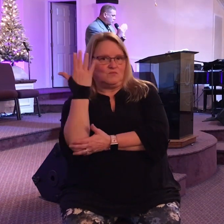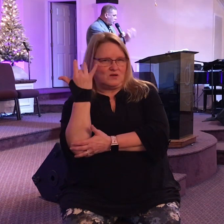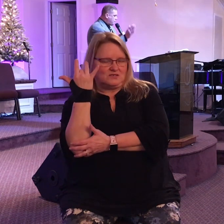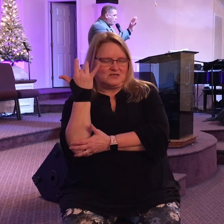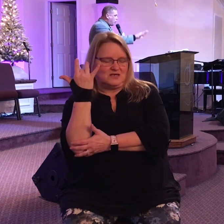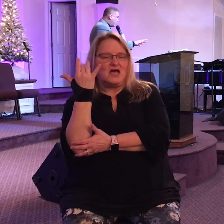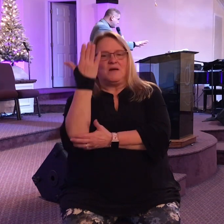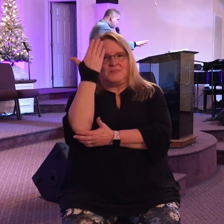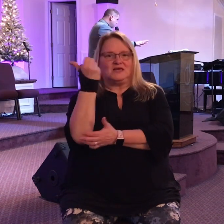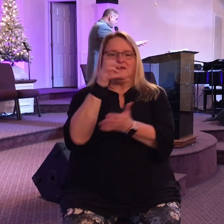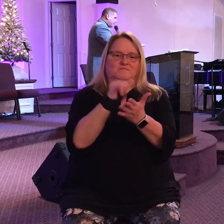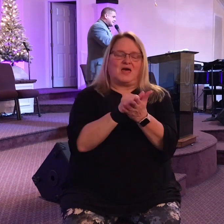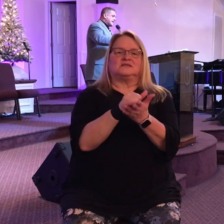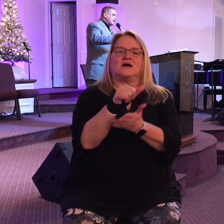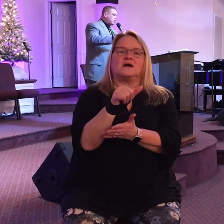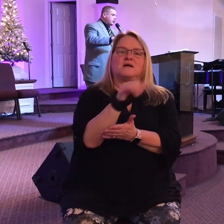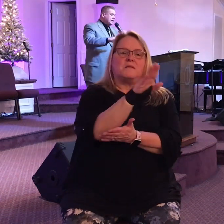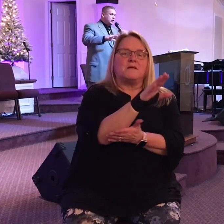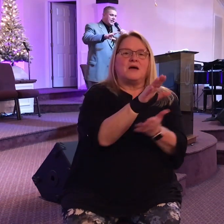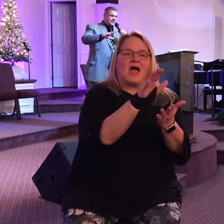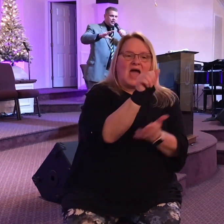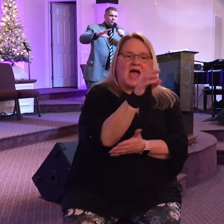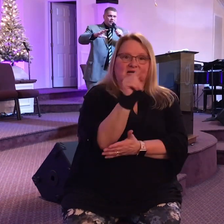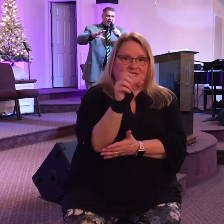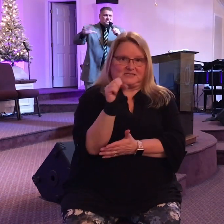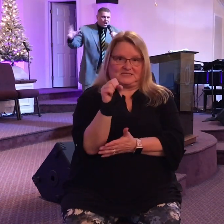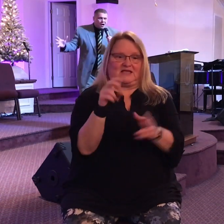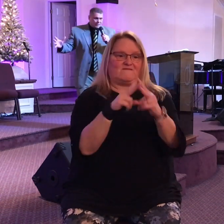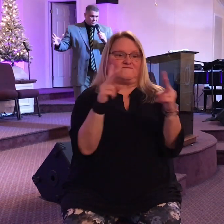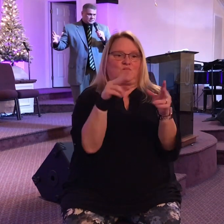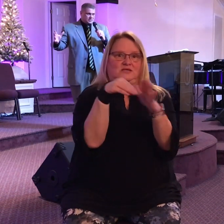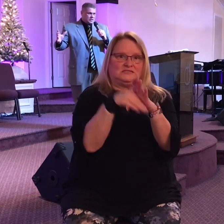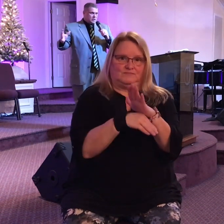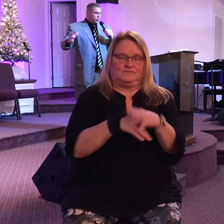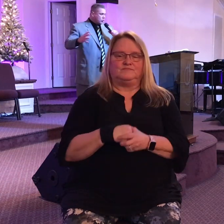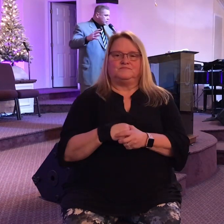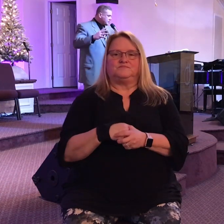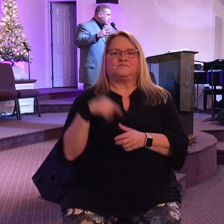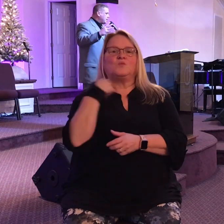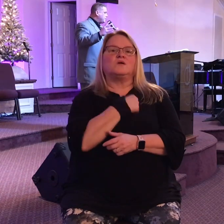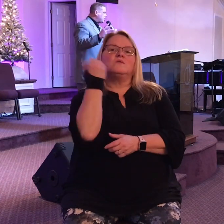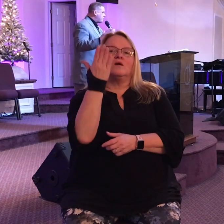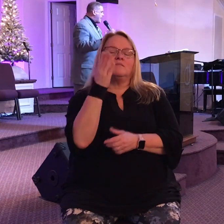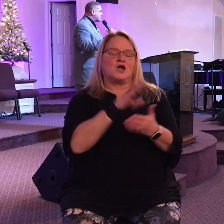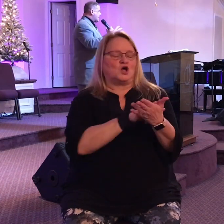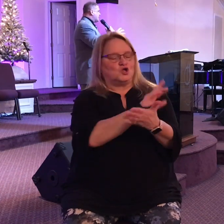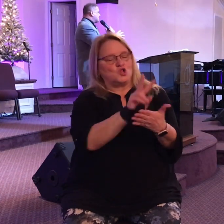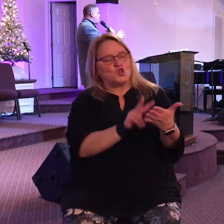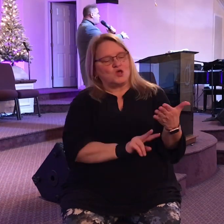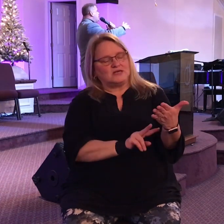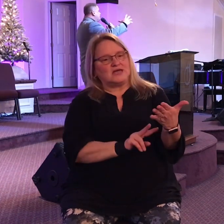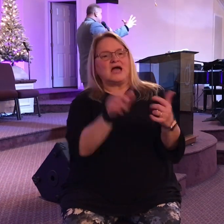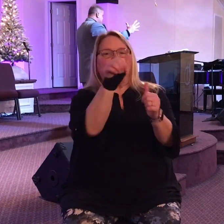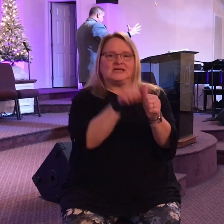verses one by one. But instead, we're going to be looking at them as topics. We're going to be studying the book of Acts